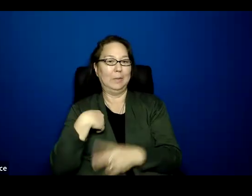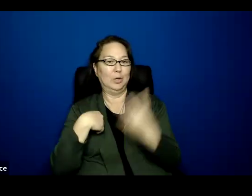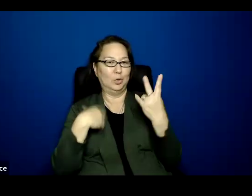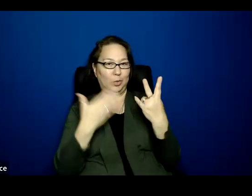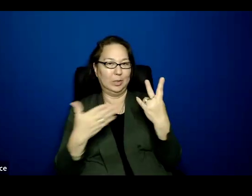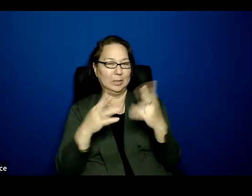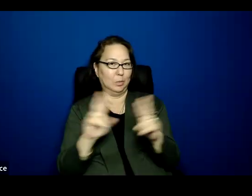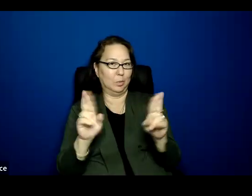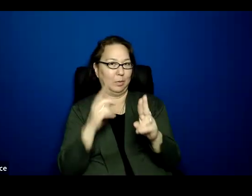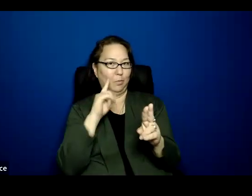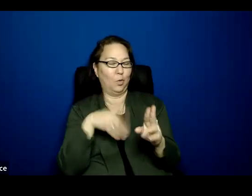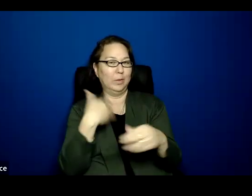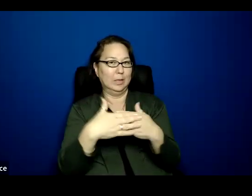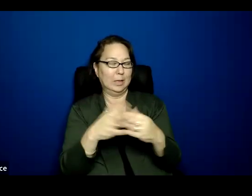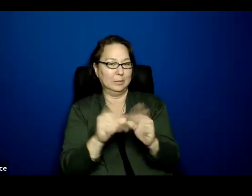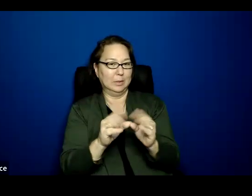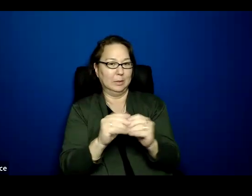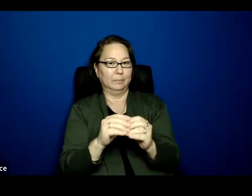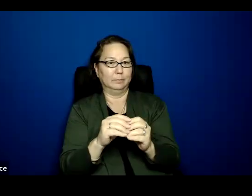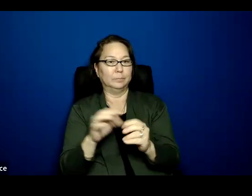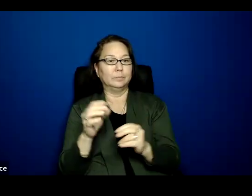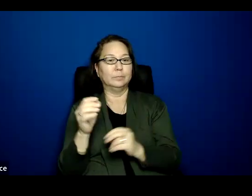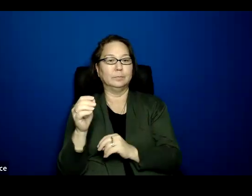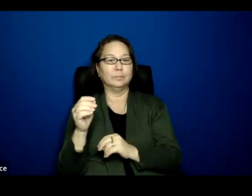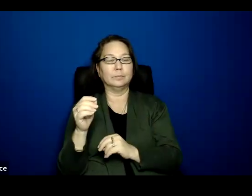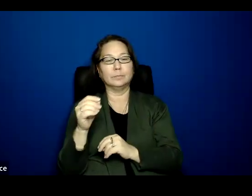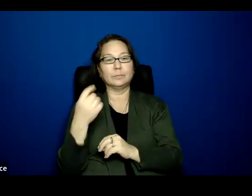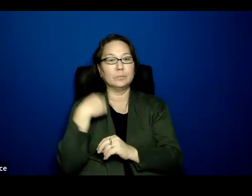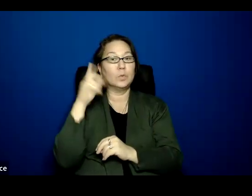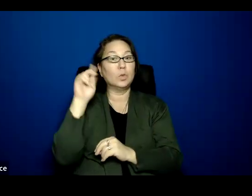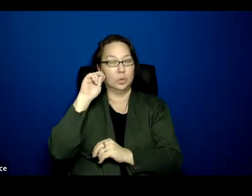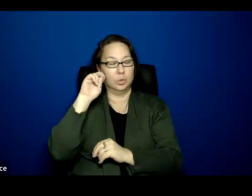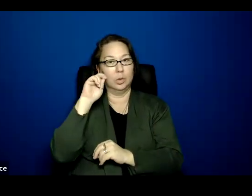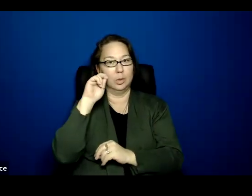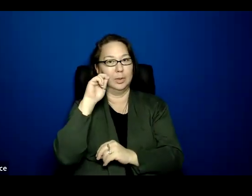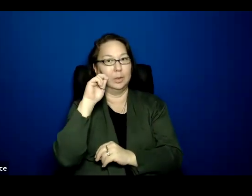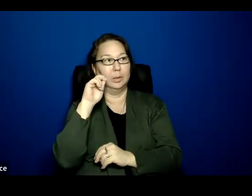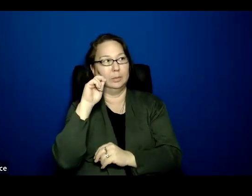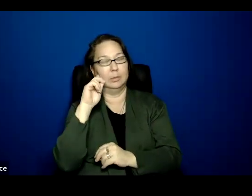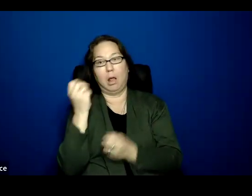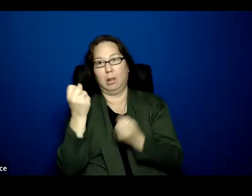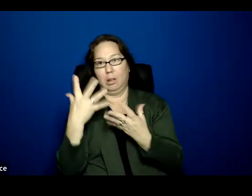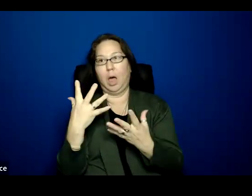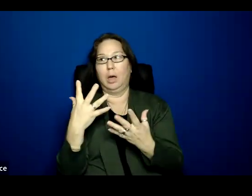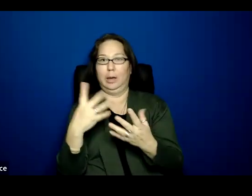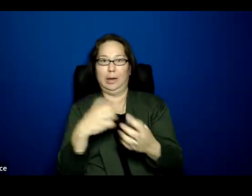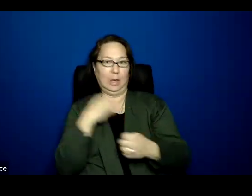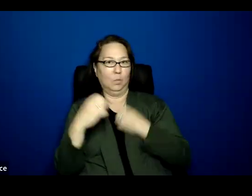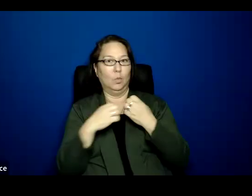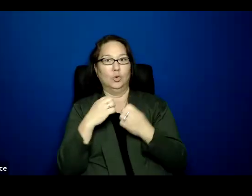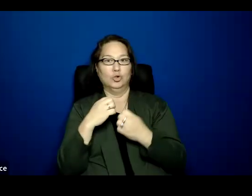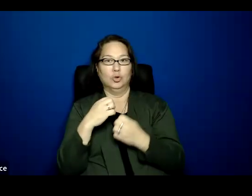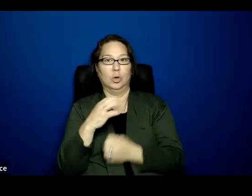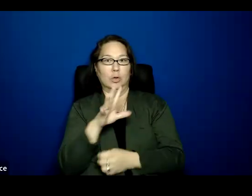think it would be helpful going into the next meeting. We heard obviously overwhelmingly emotional testimony